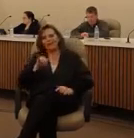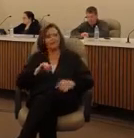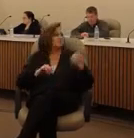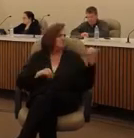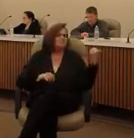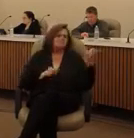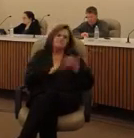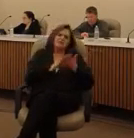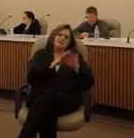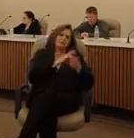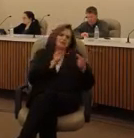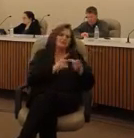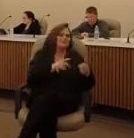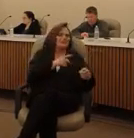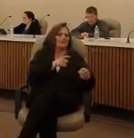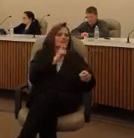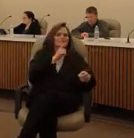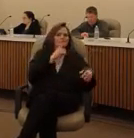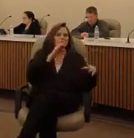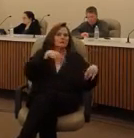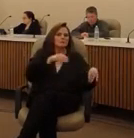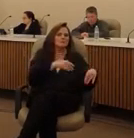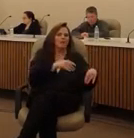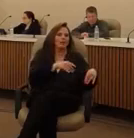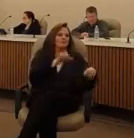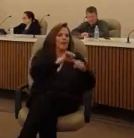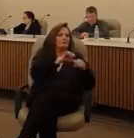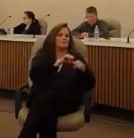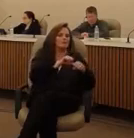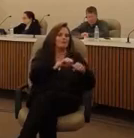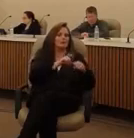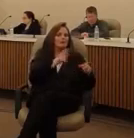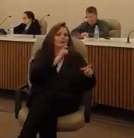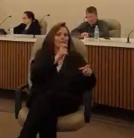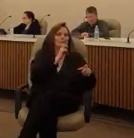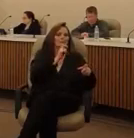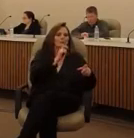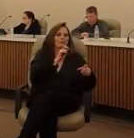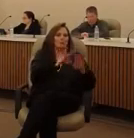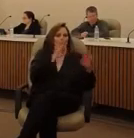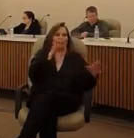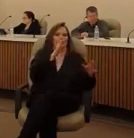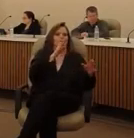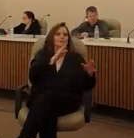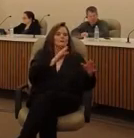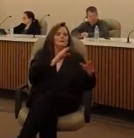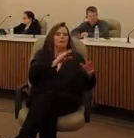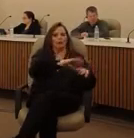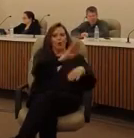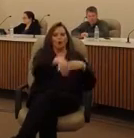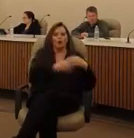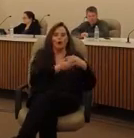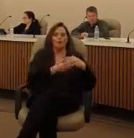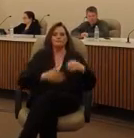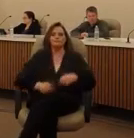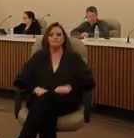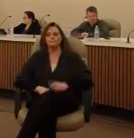lunch. They don't sell gas, so they probably don't have the need to be open that late. Right. Any other discussion?